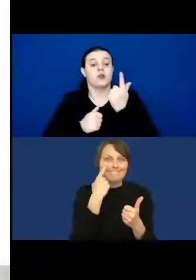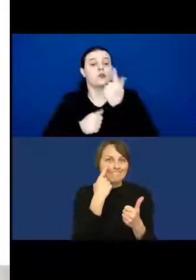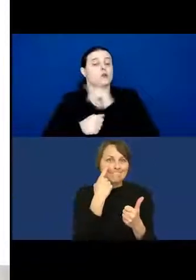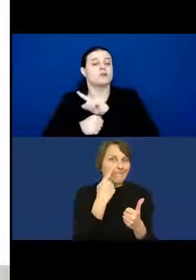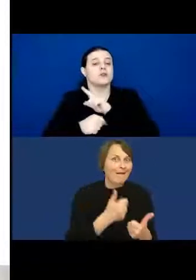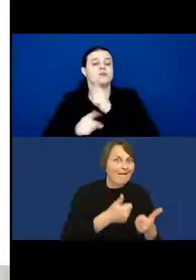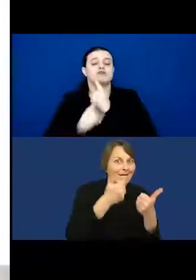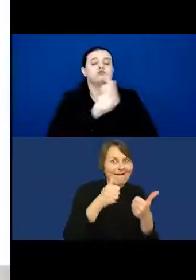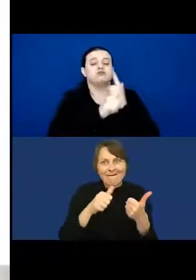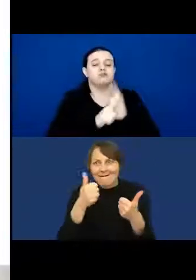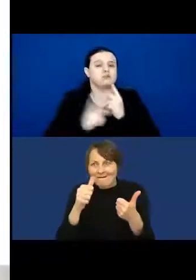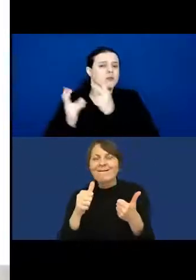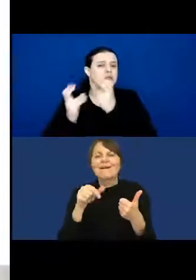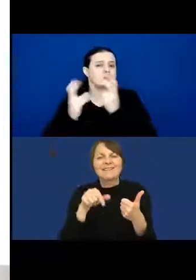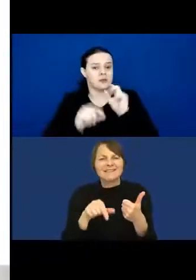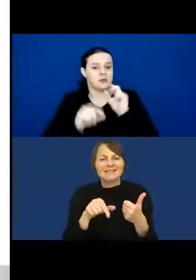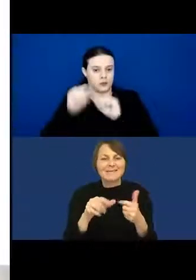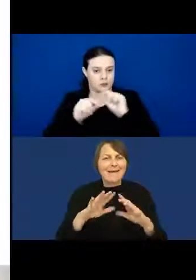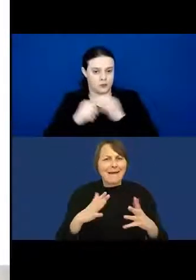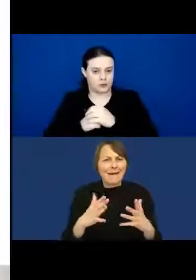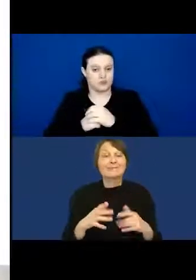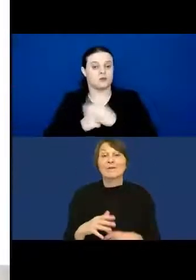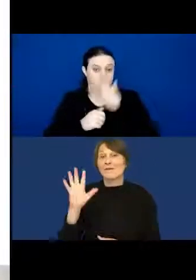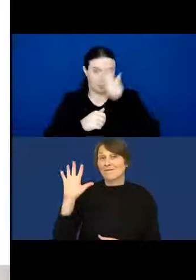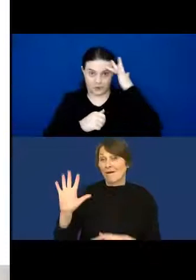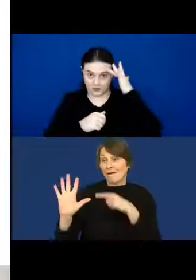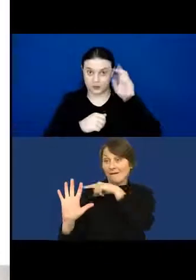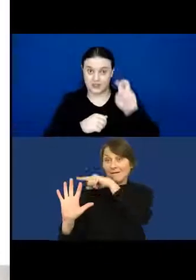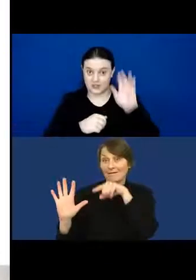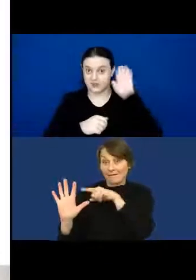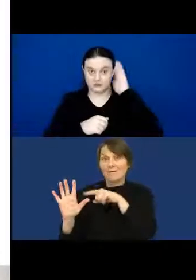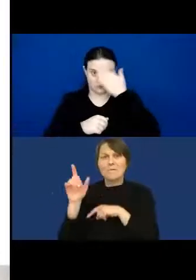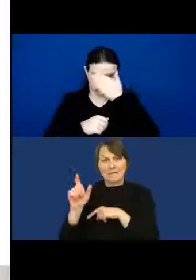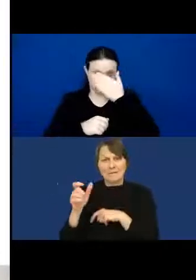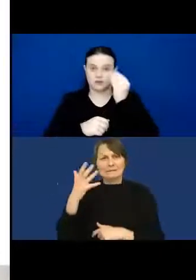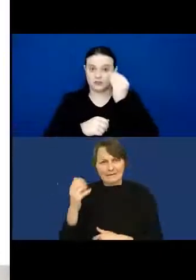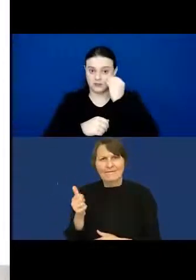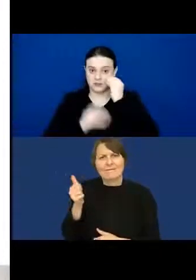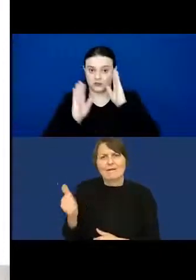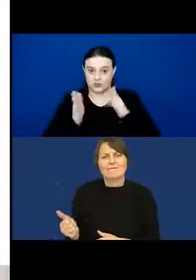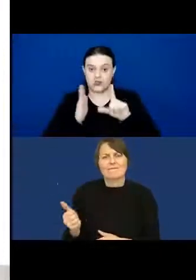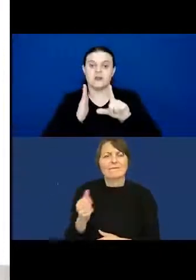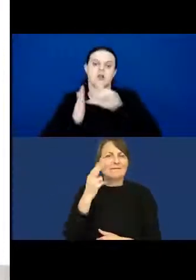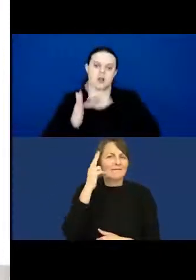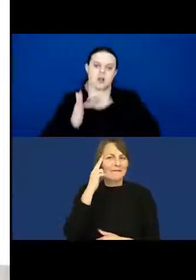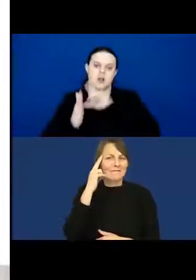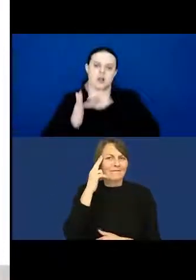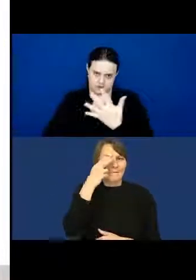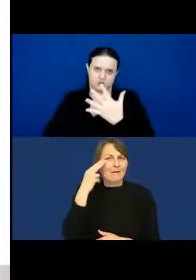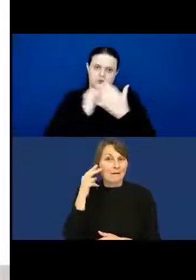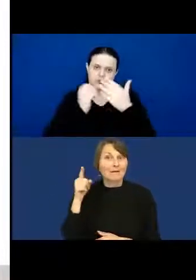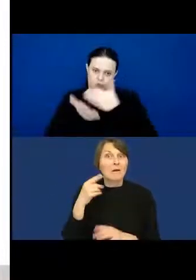with 5 persons with deafblindness, and this was just before the COVID-19